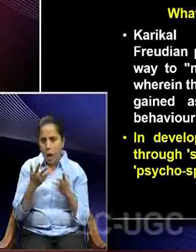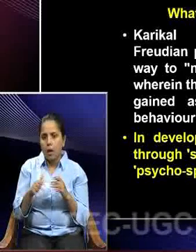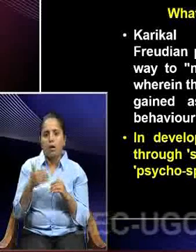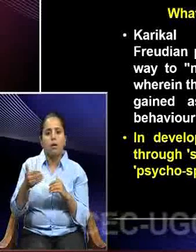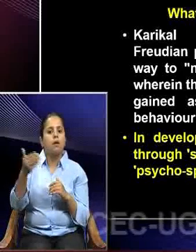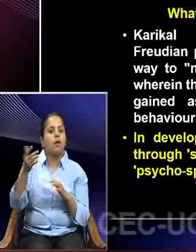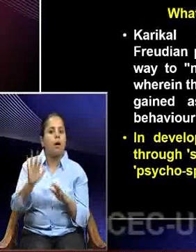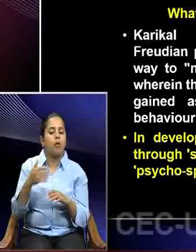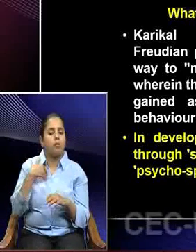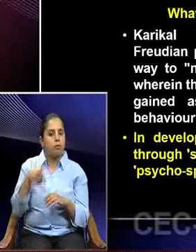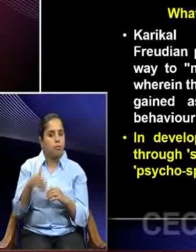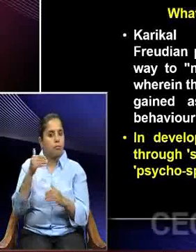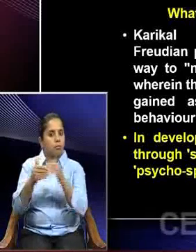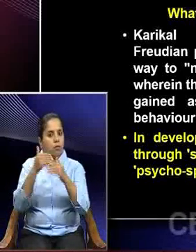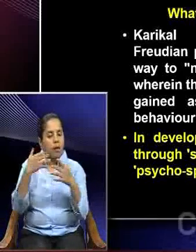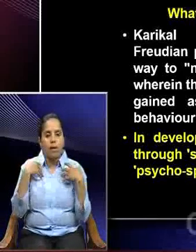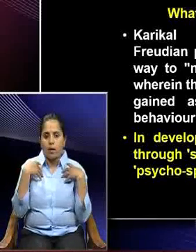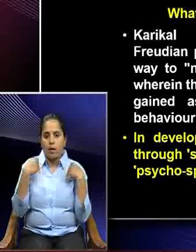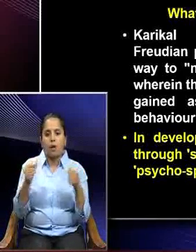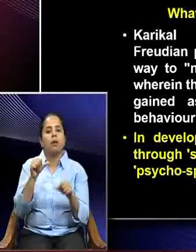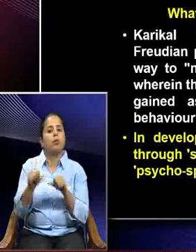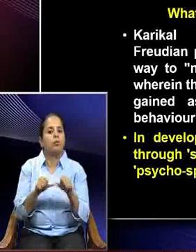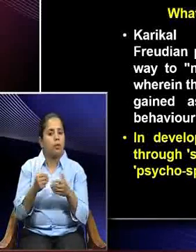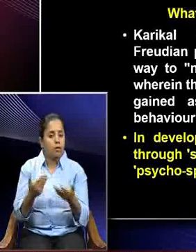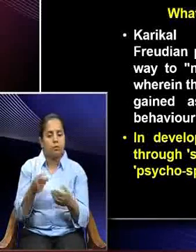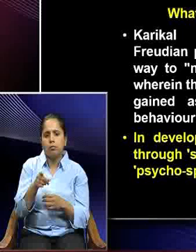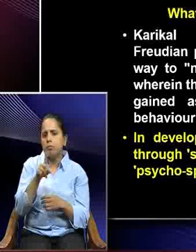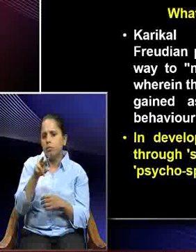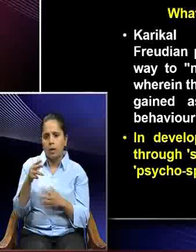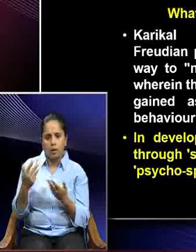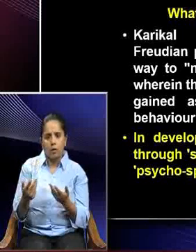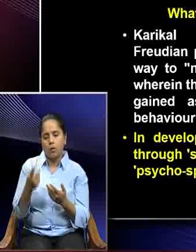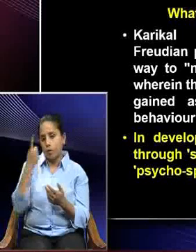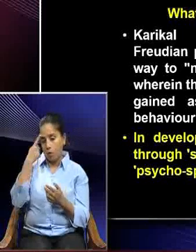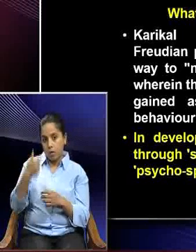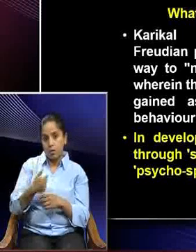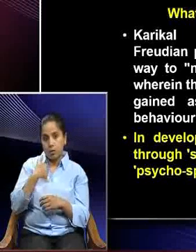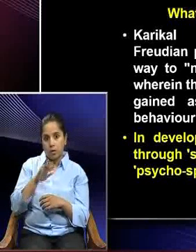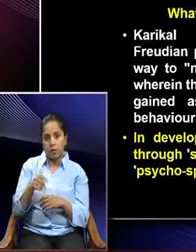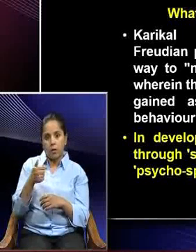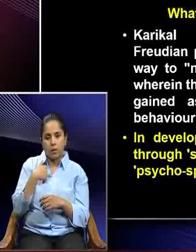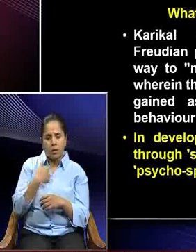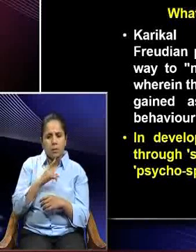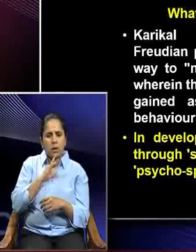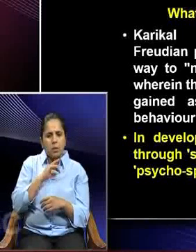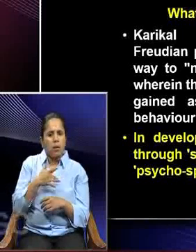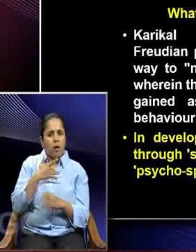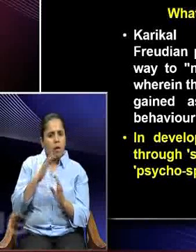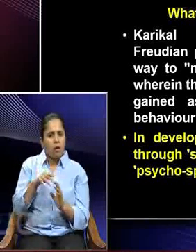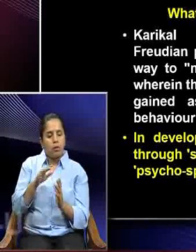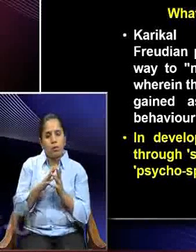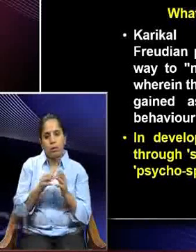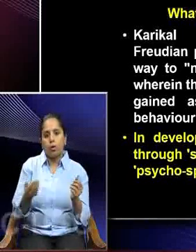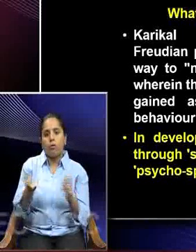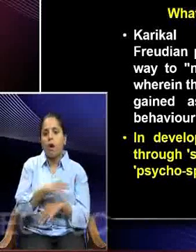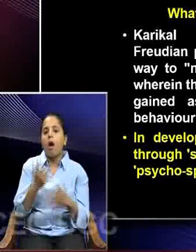to develop healing mechanism, which means to our pinching problems, solution is coming from